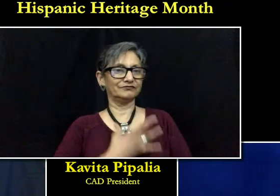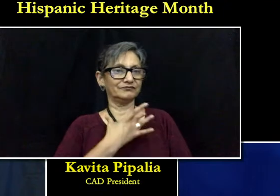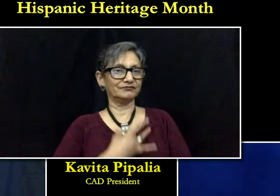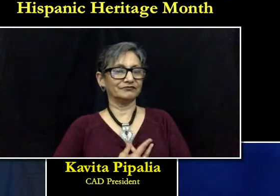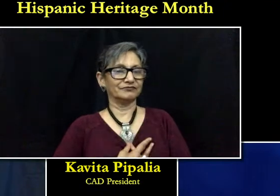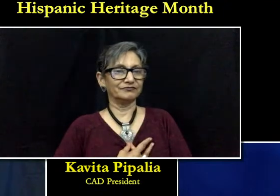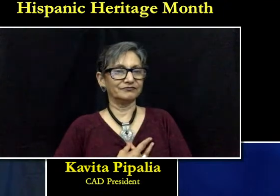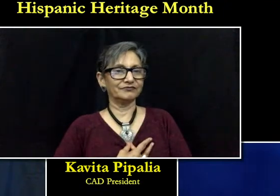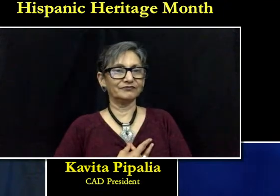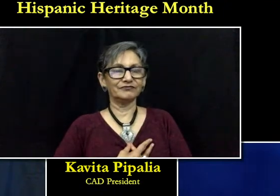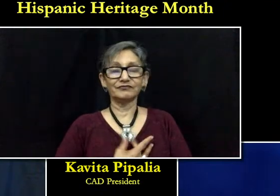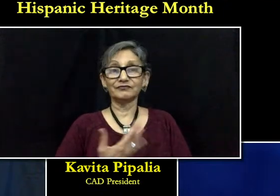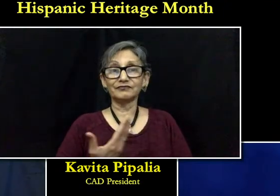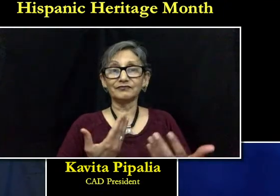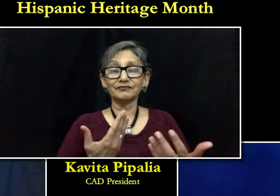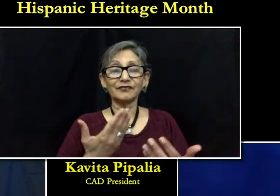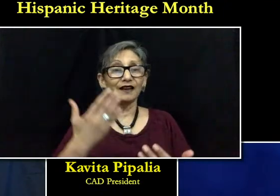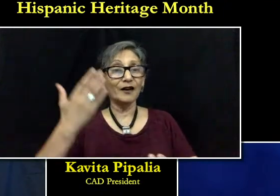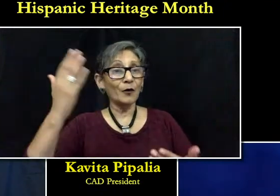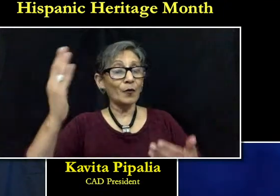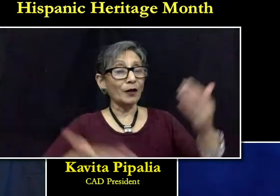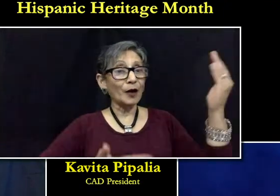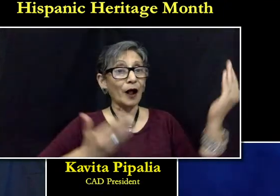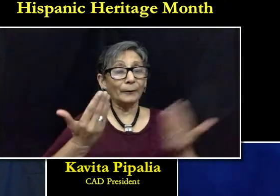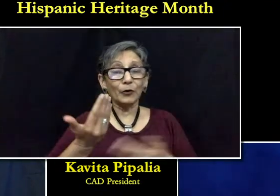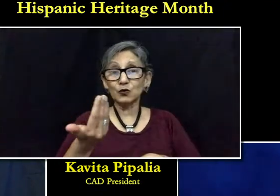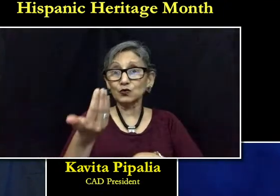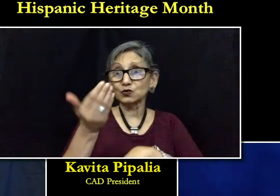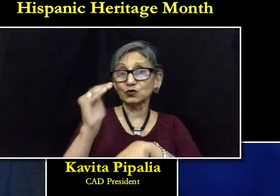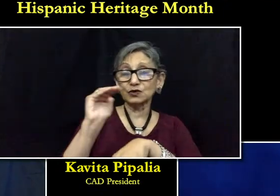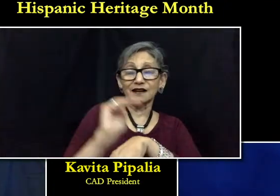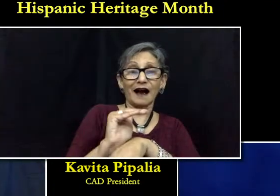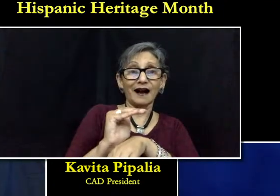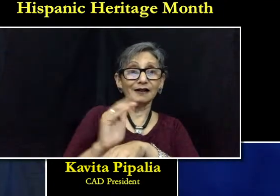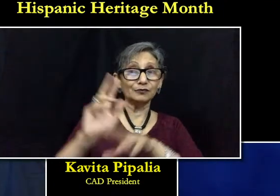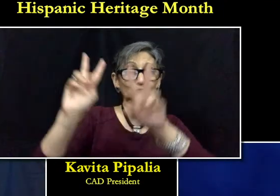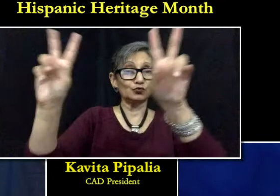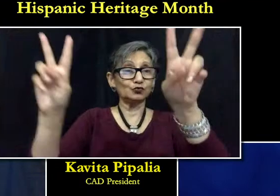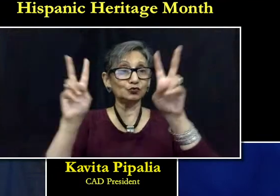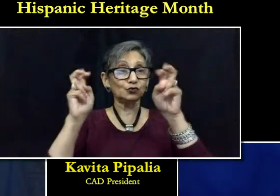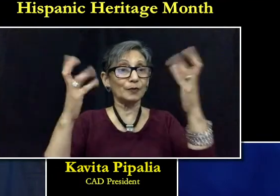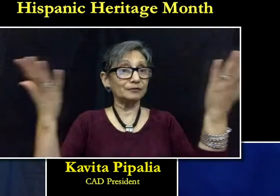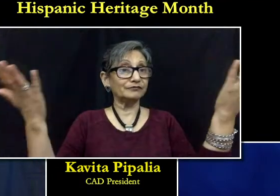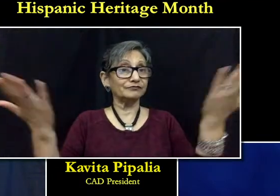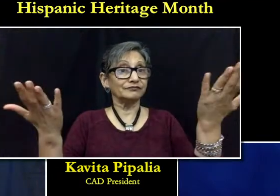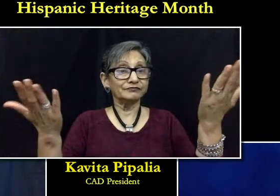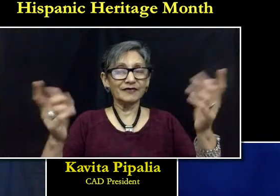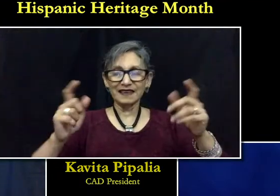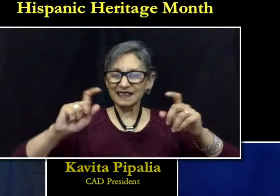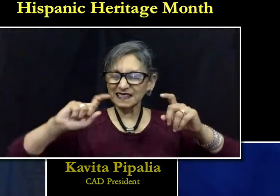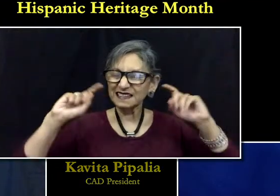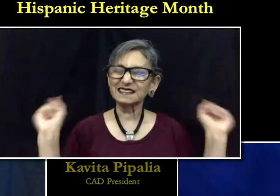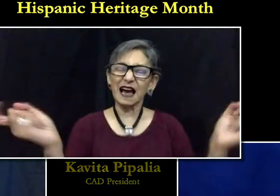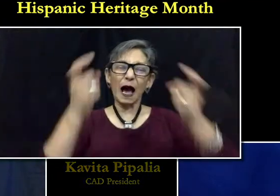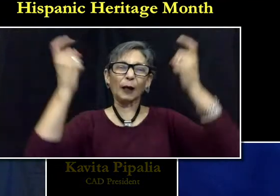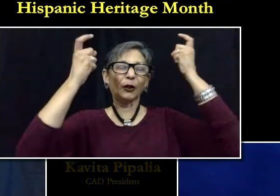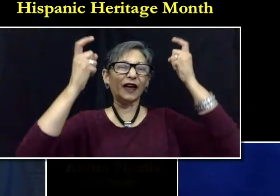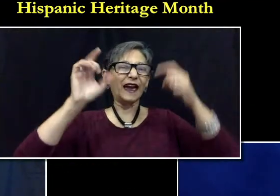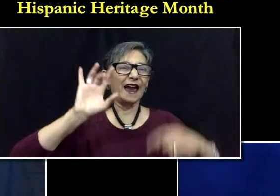president, Kavita, and my name sign is Kavita. And I want to welcome everybody here